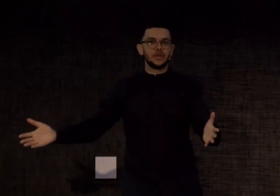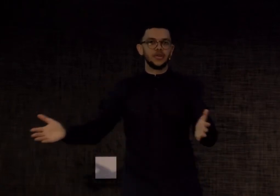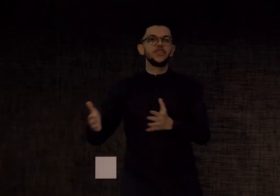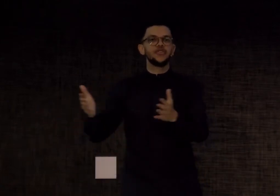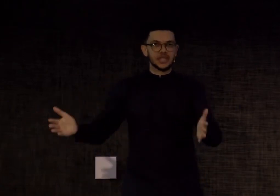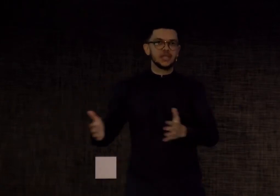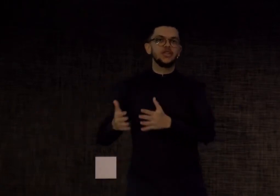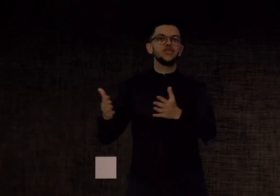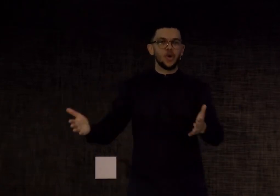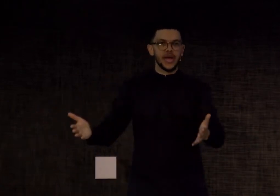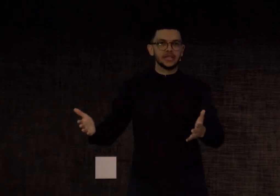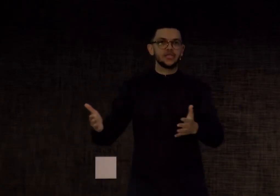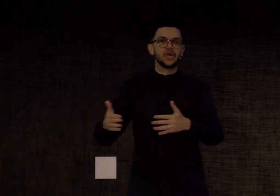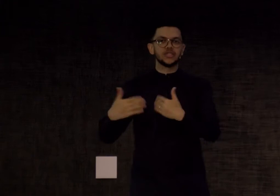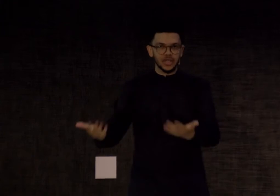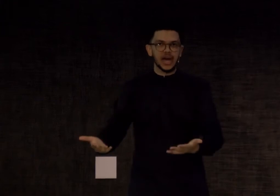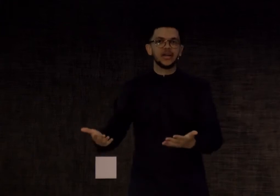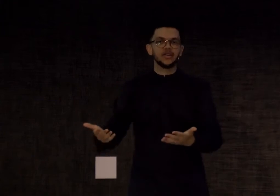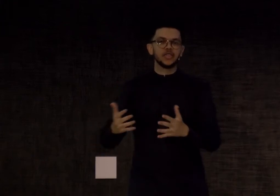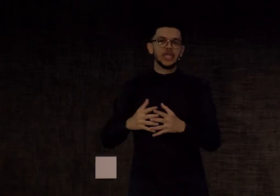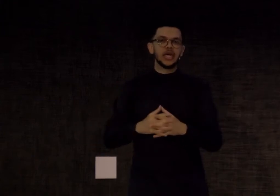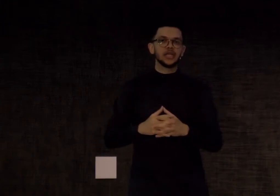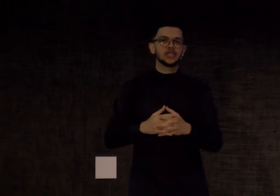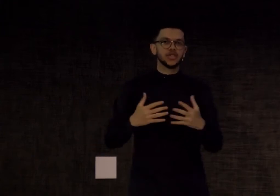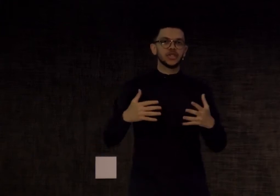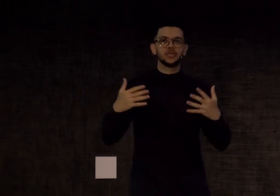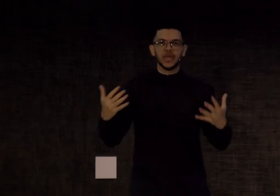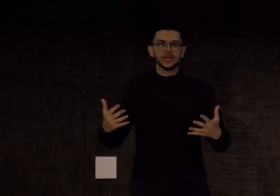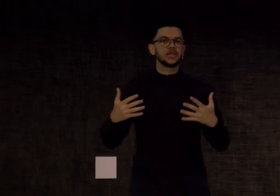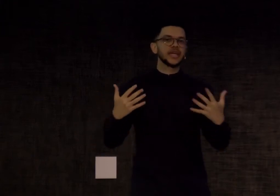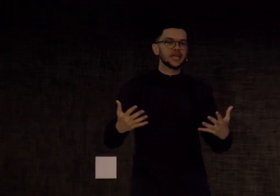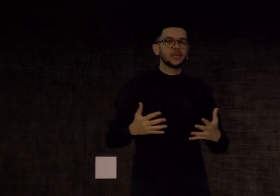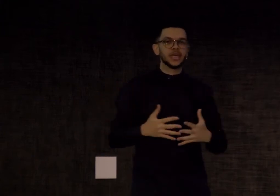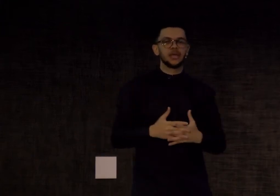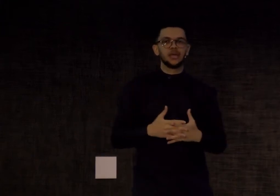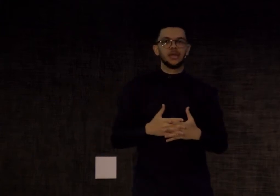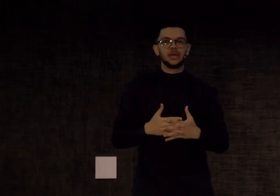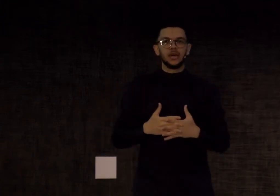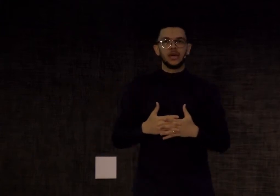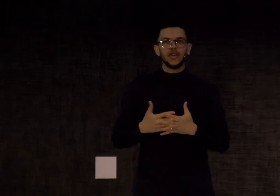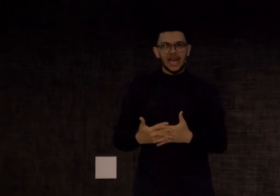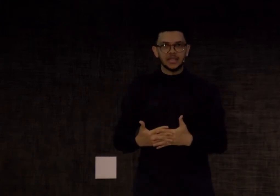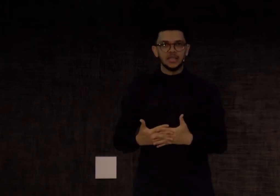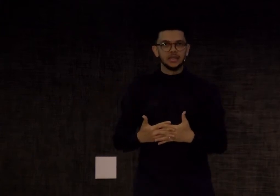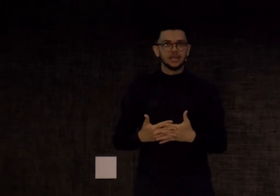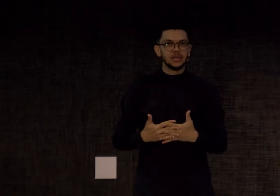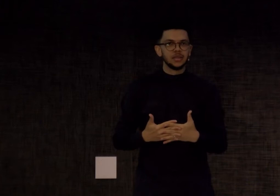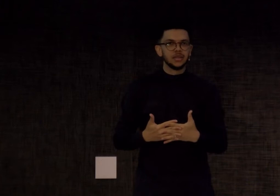open new vistas and new doorways for a different kind of social, political, and economic